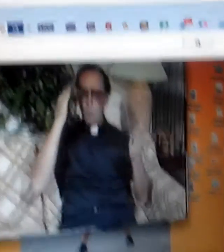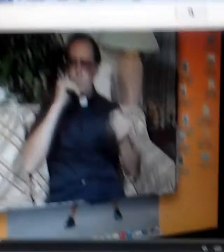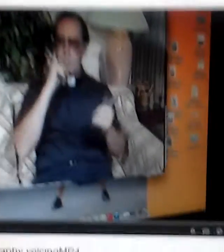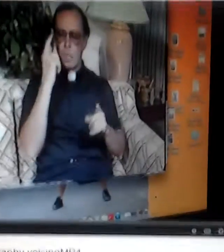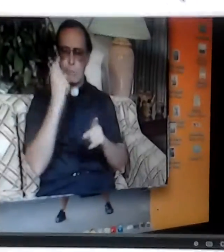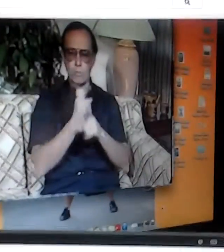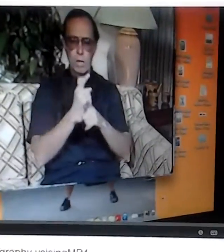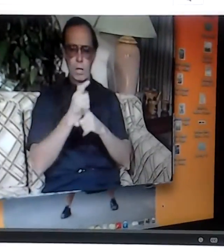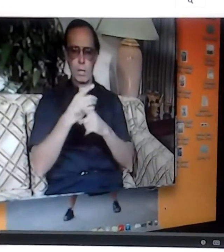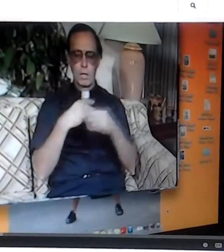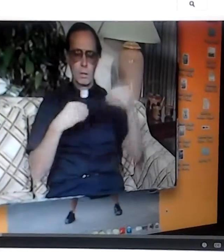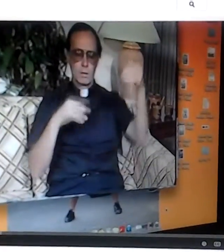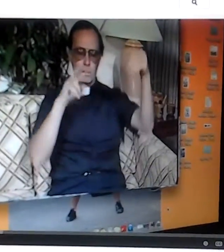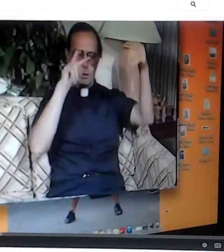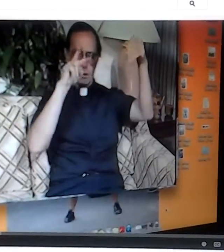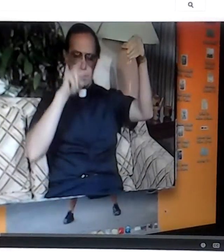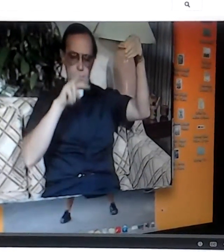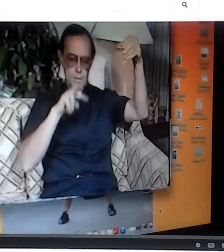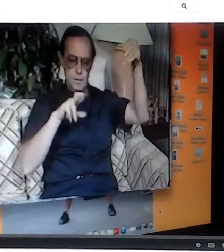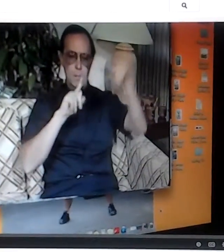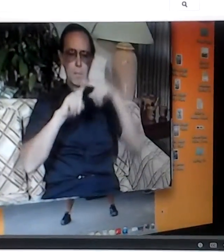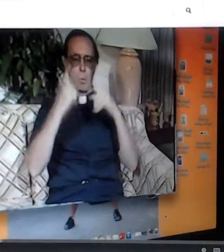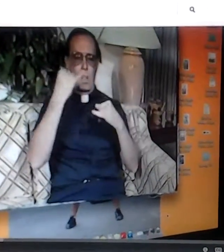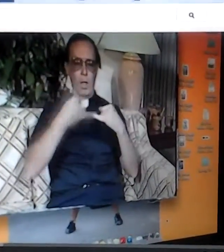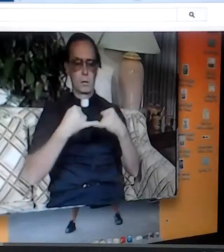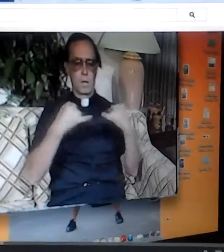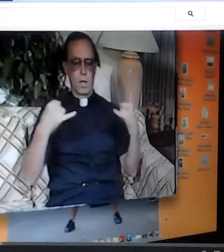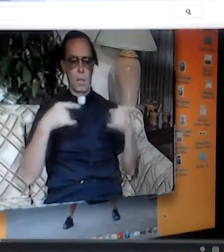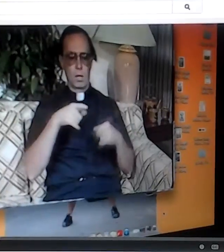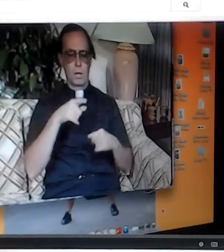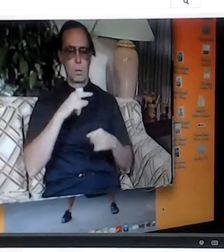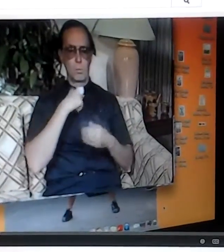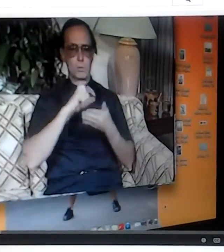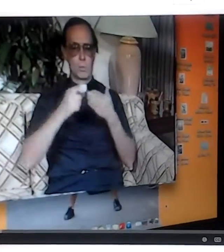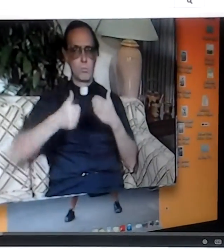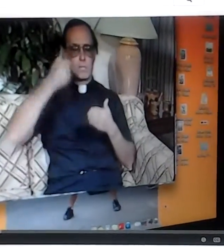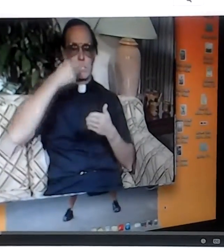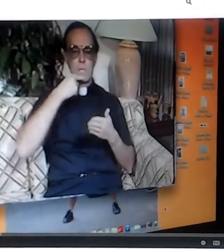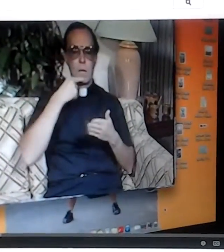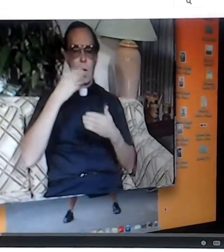they weren't sure about accepting deaf people because it was hard to communicate.